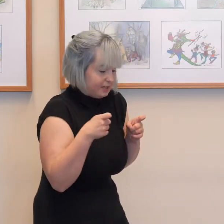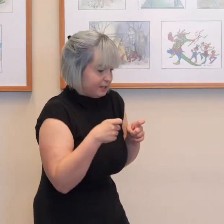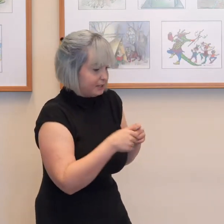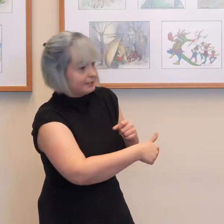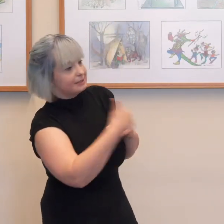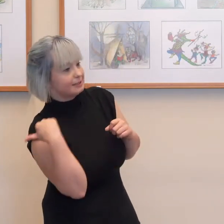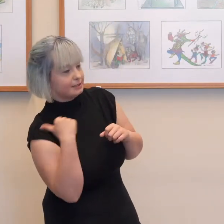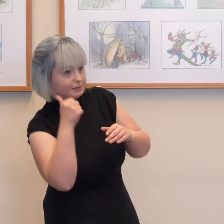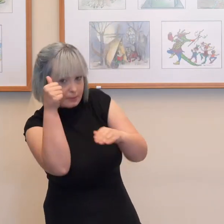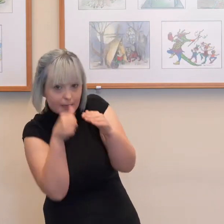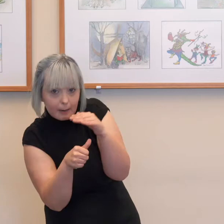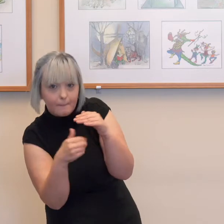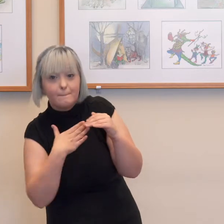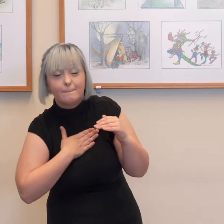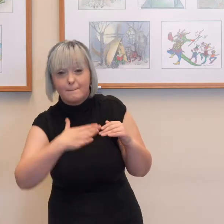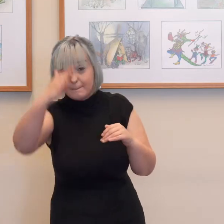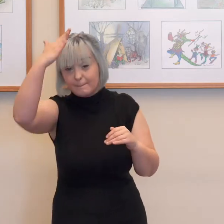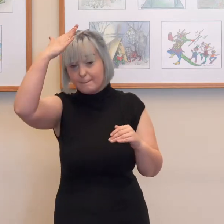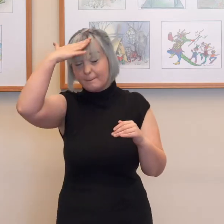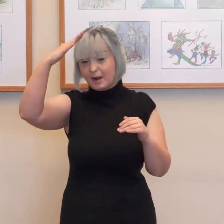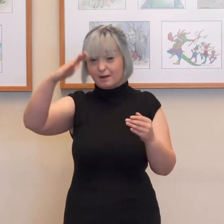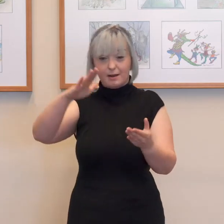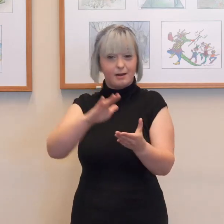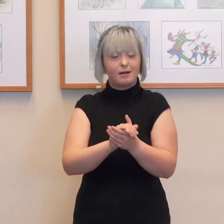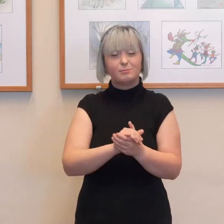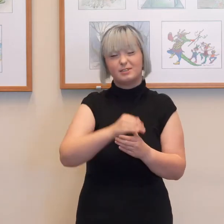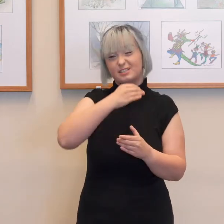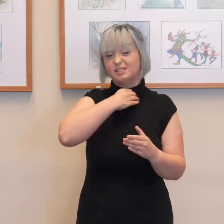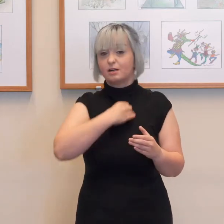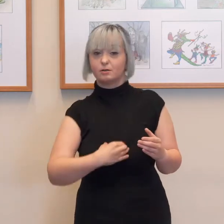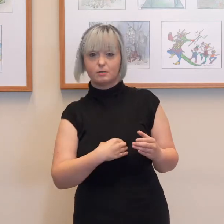"Quick," she said, "come and hide. My husband is hungry."